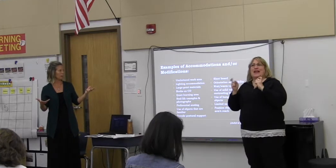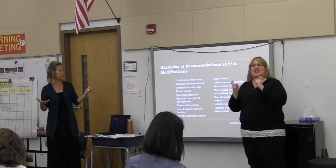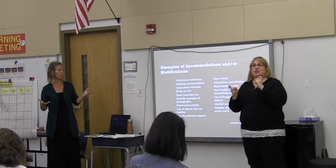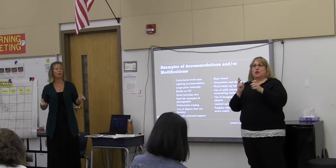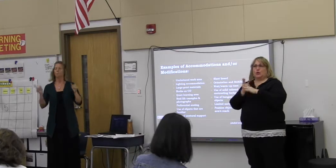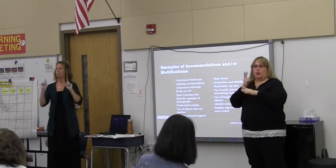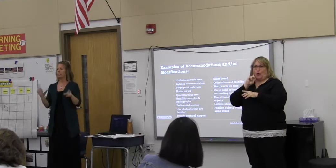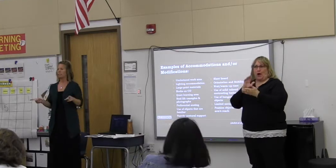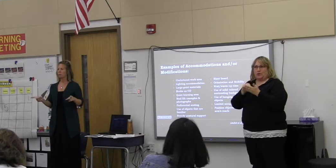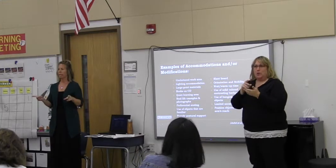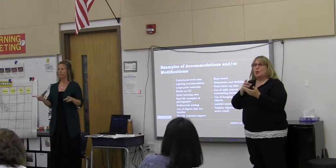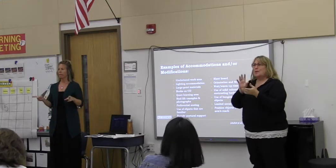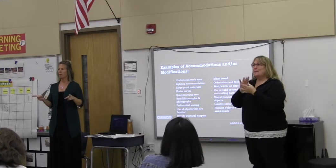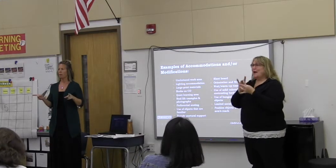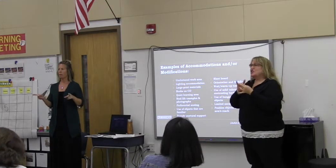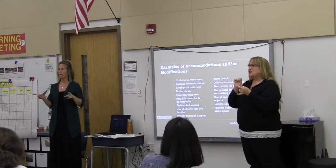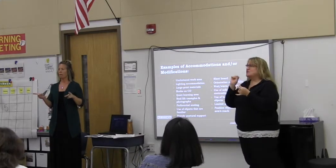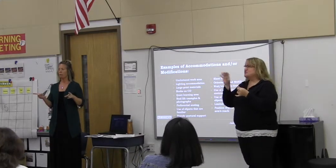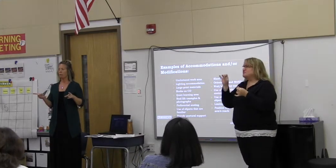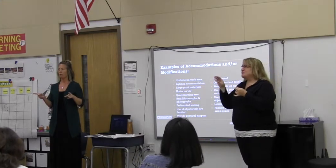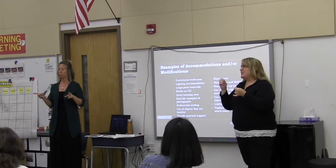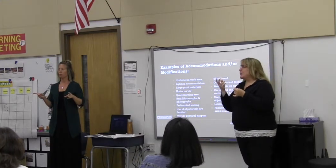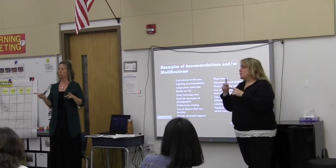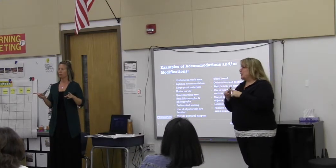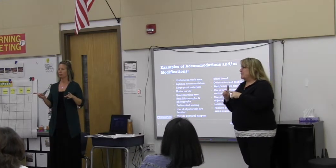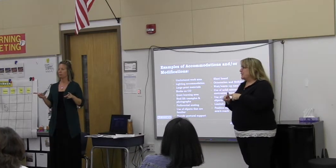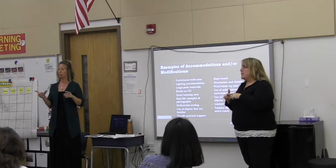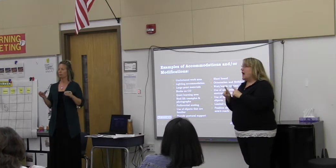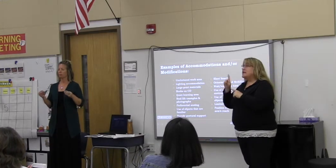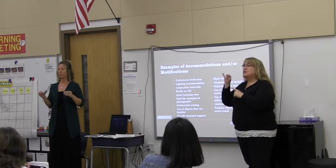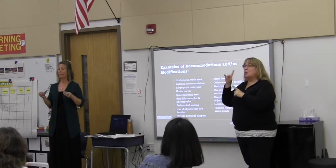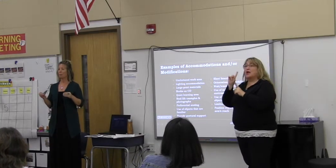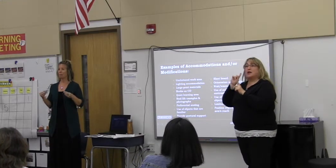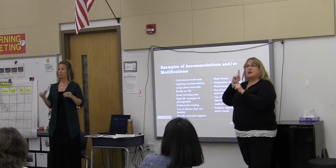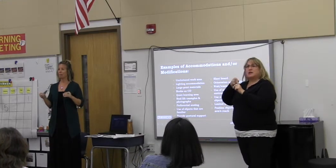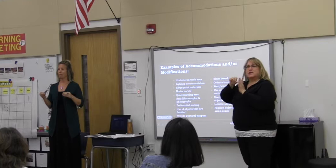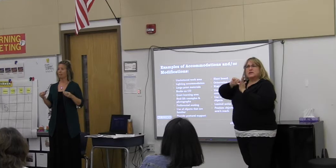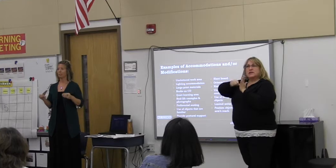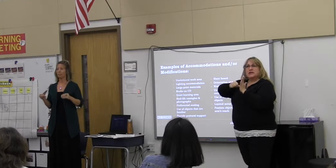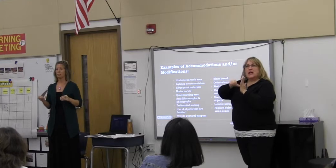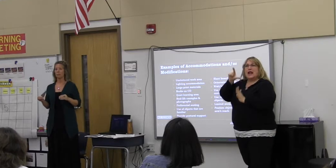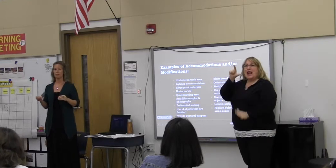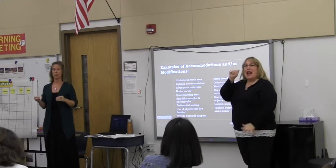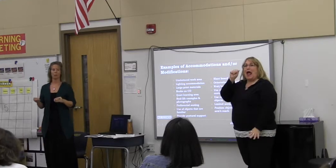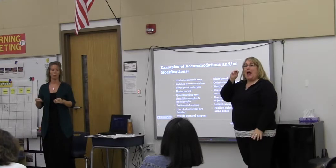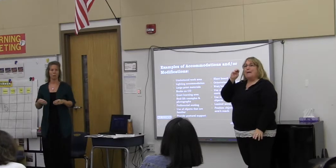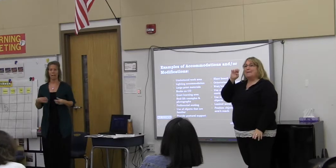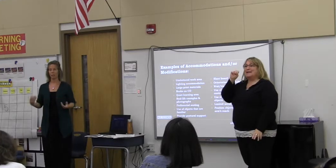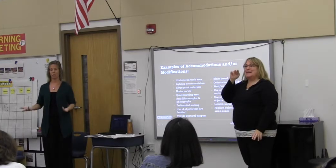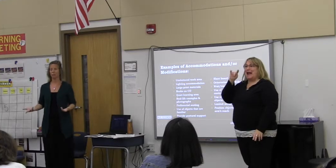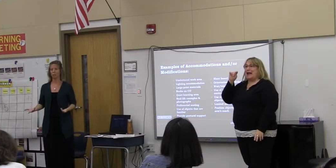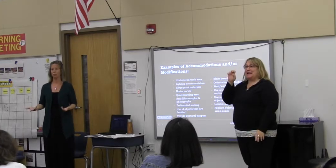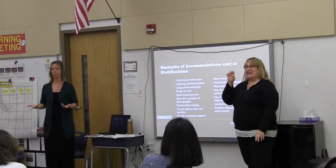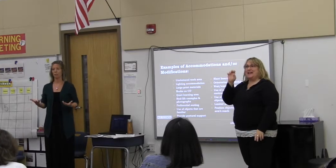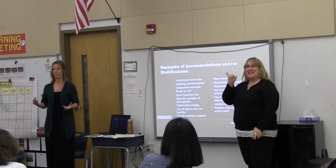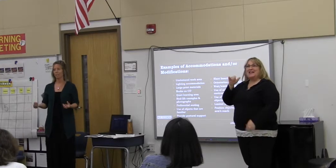good fair amount of them, but I did want to hit on laminating. This is something that we naturally do because it's easier